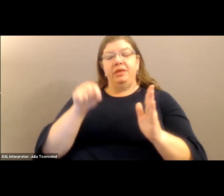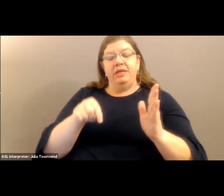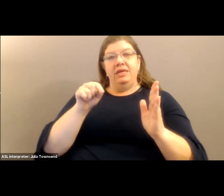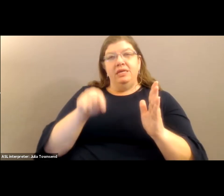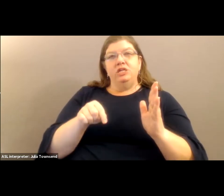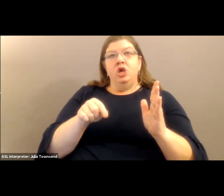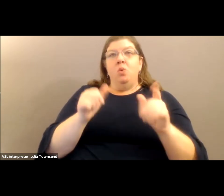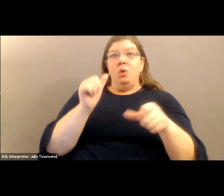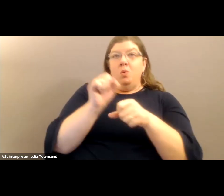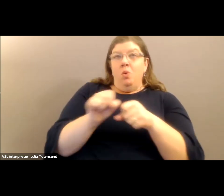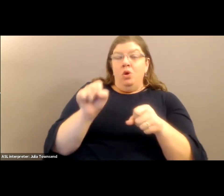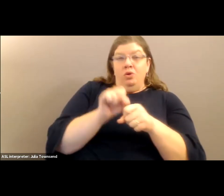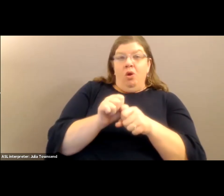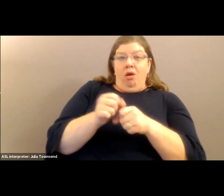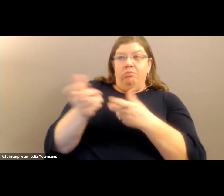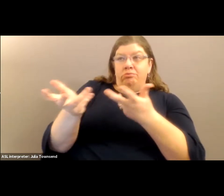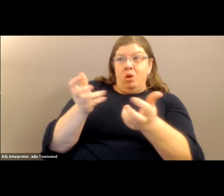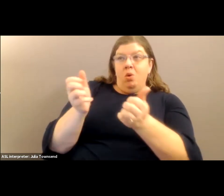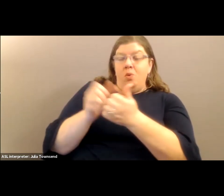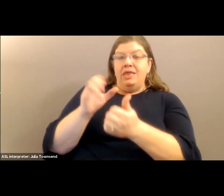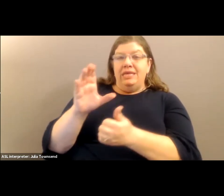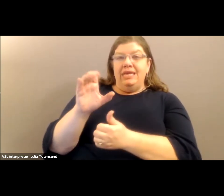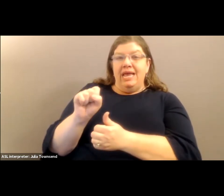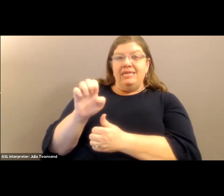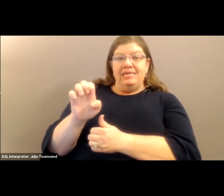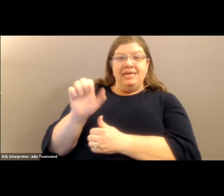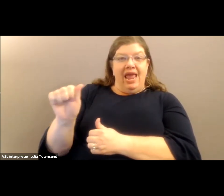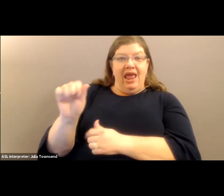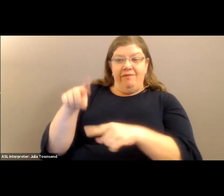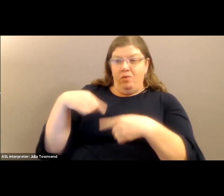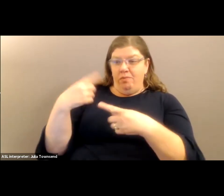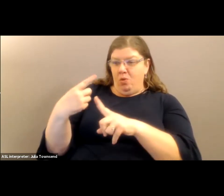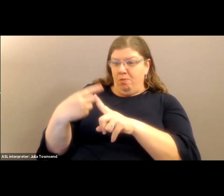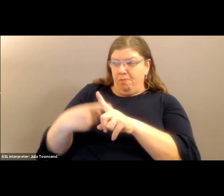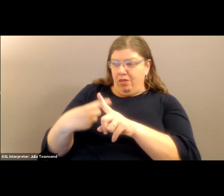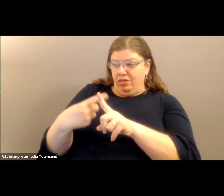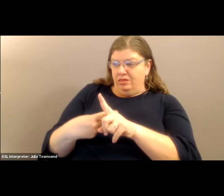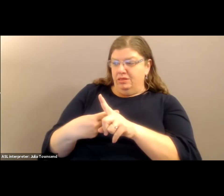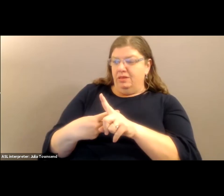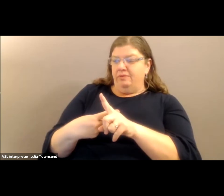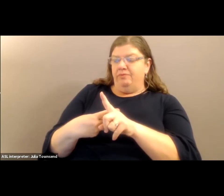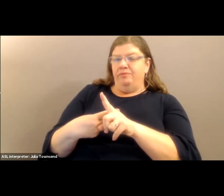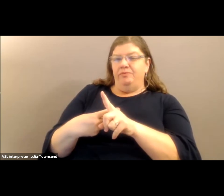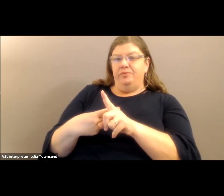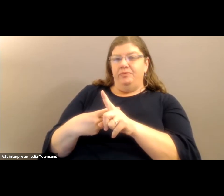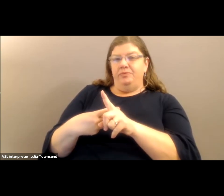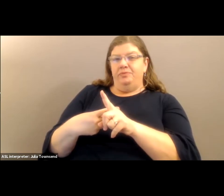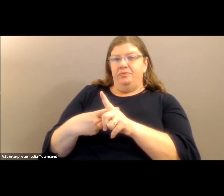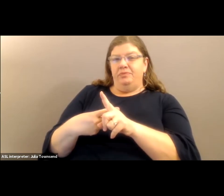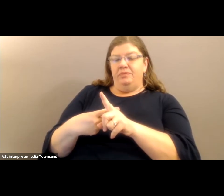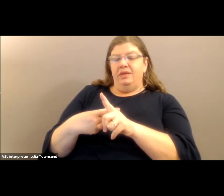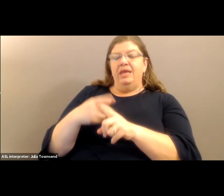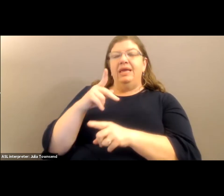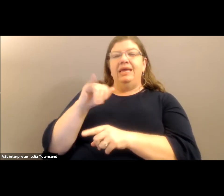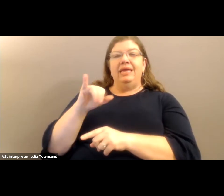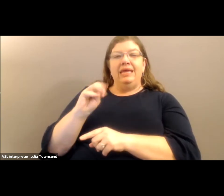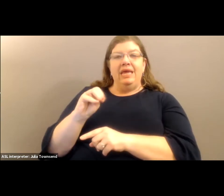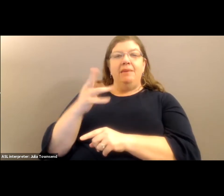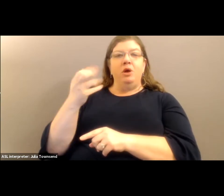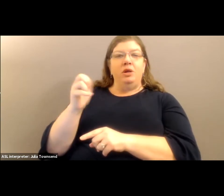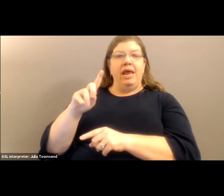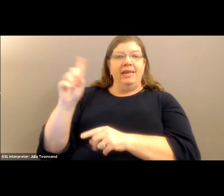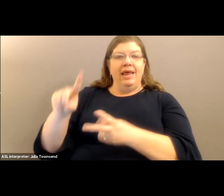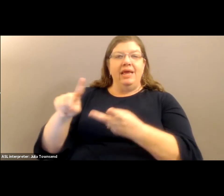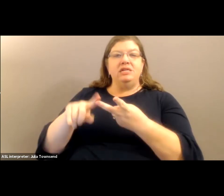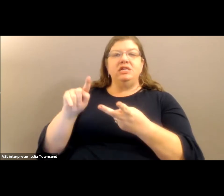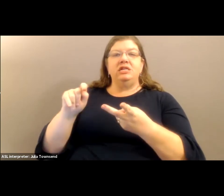worked on with CSEA for about a month, a little bit over a month. With me, Kim Hernandez and Tara Wise, who's not